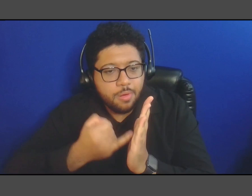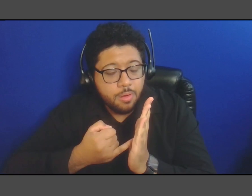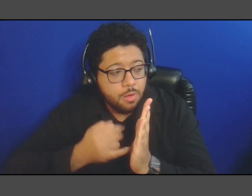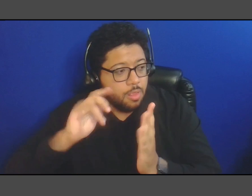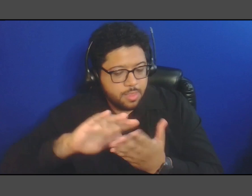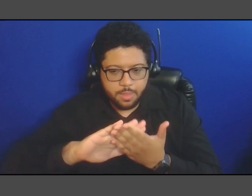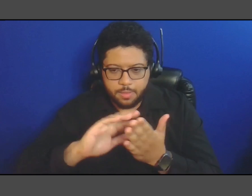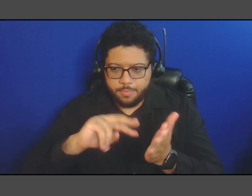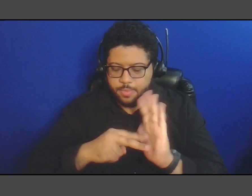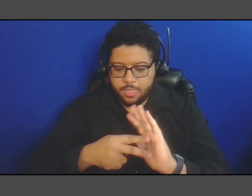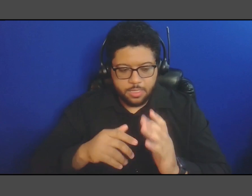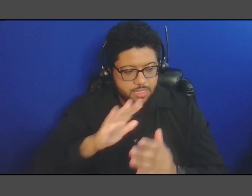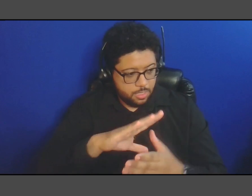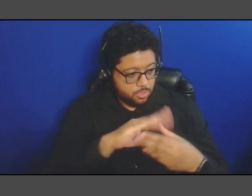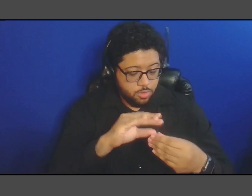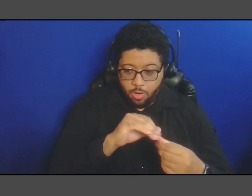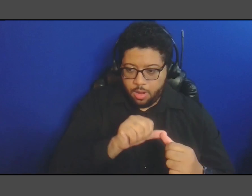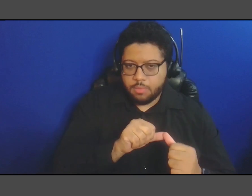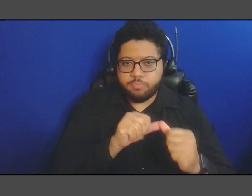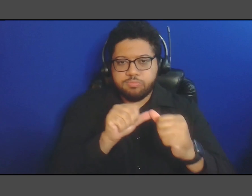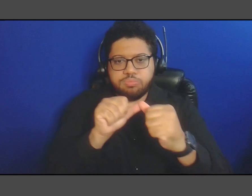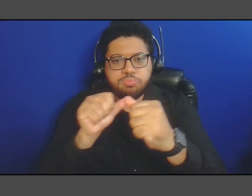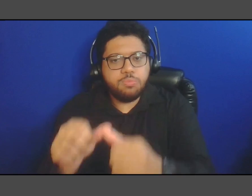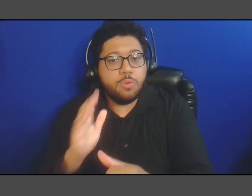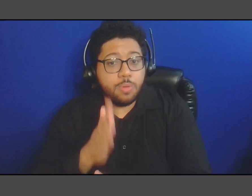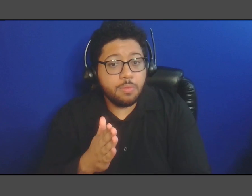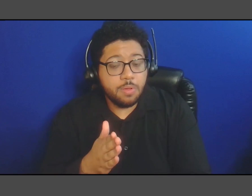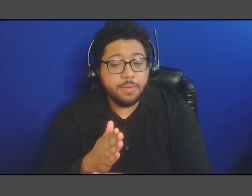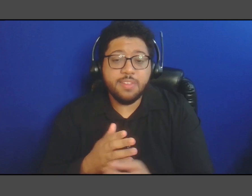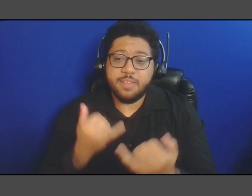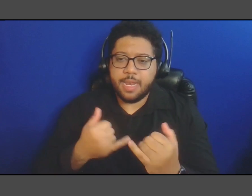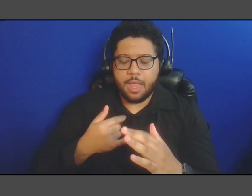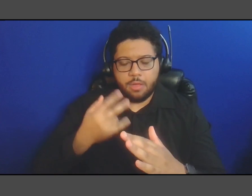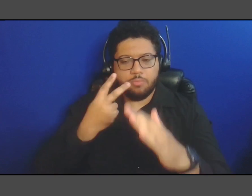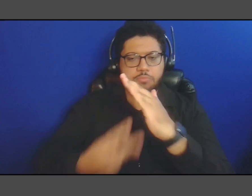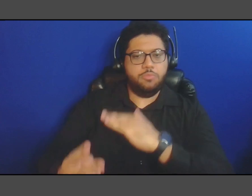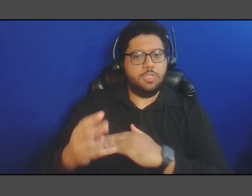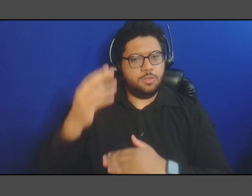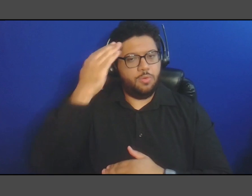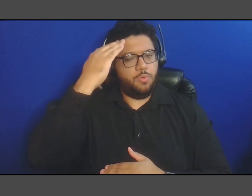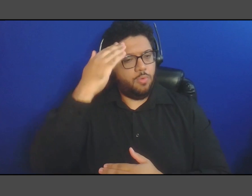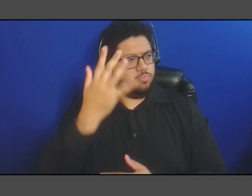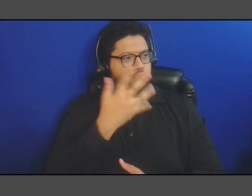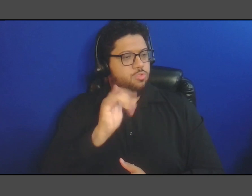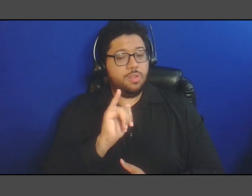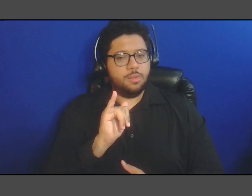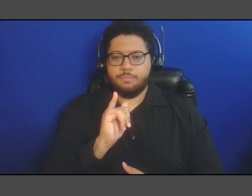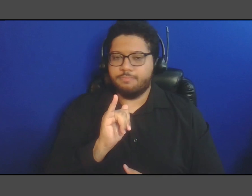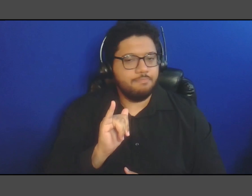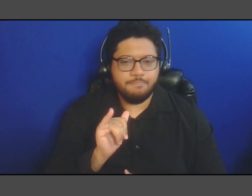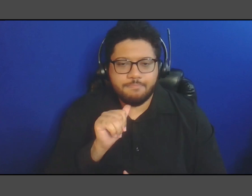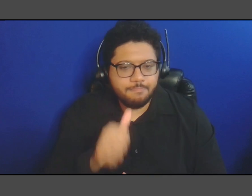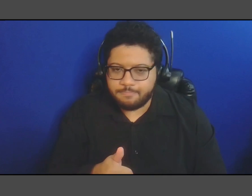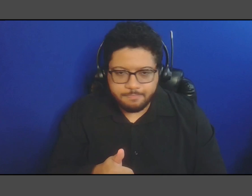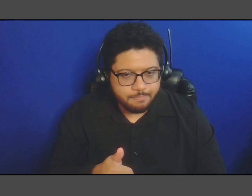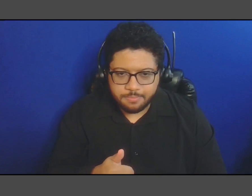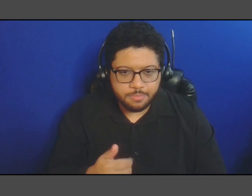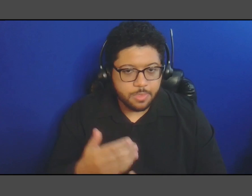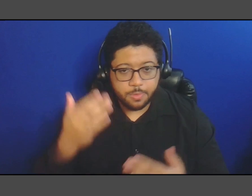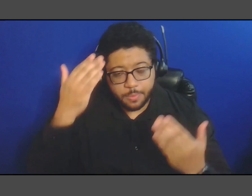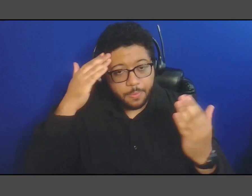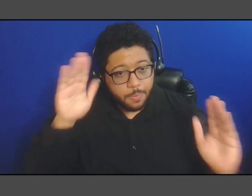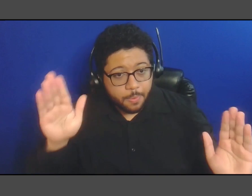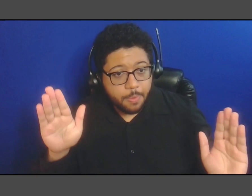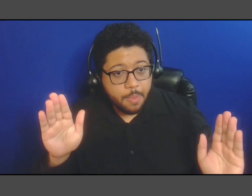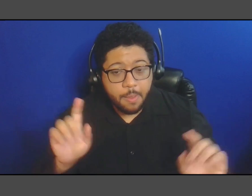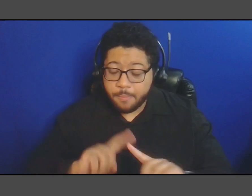don't know what that will look like, but that can't happen before the kind of the brilliance,